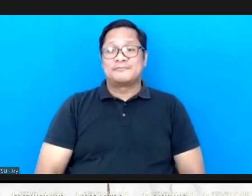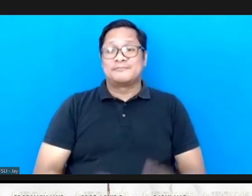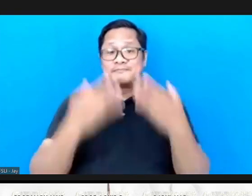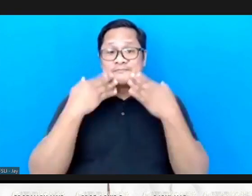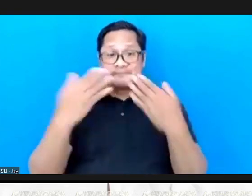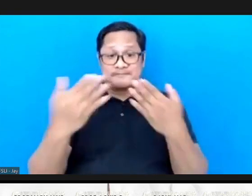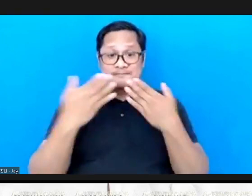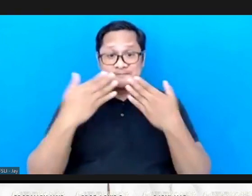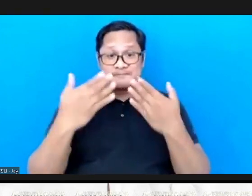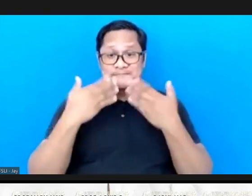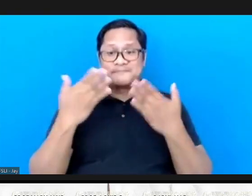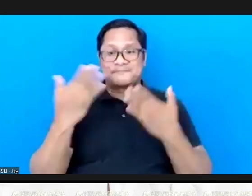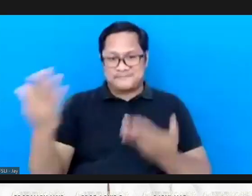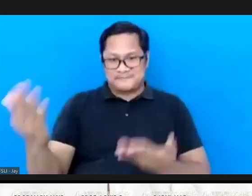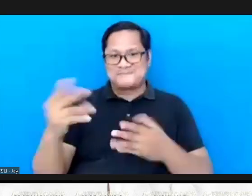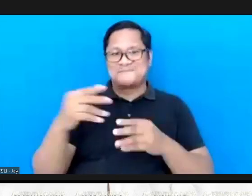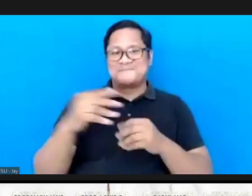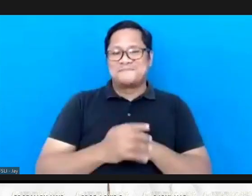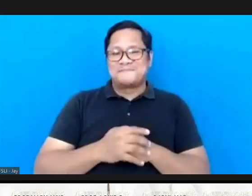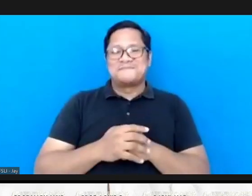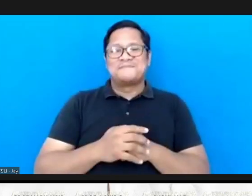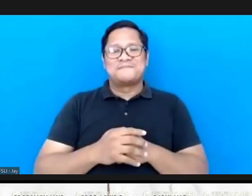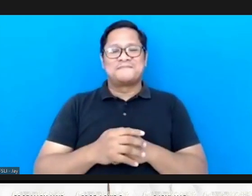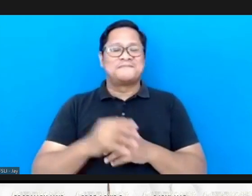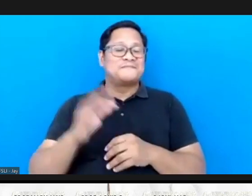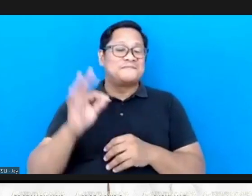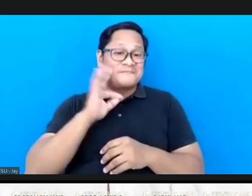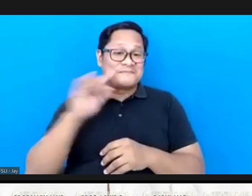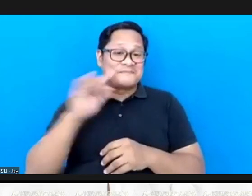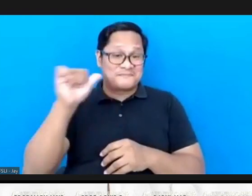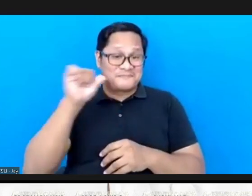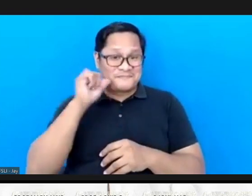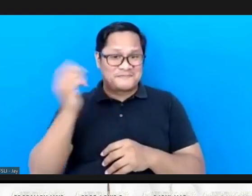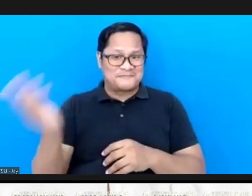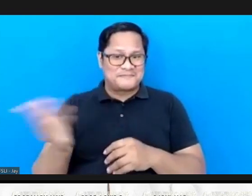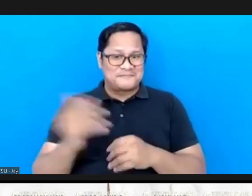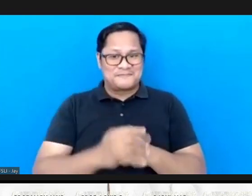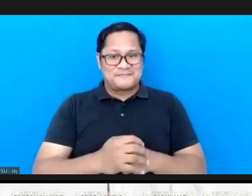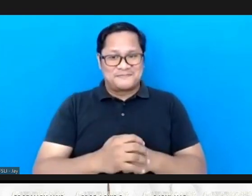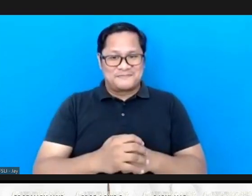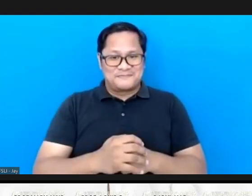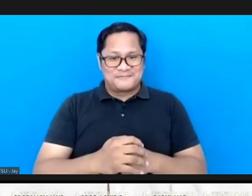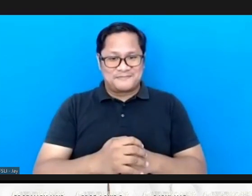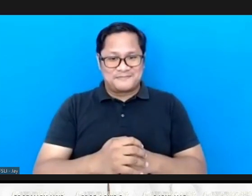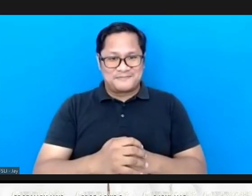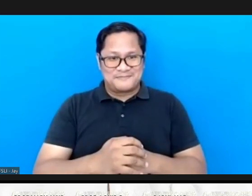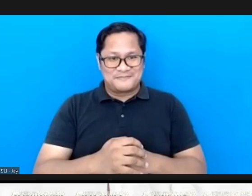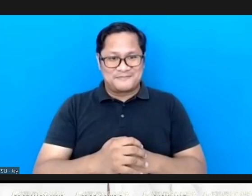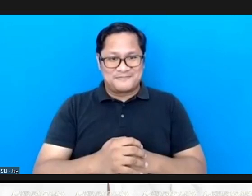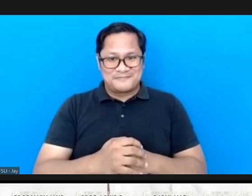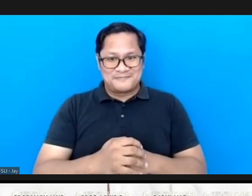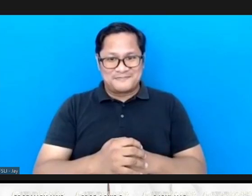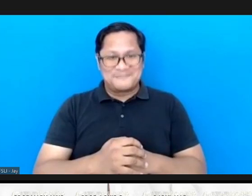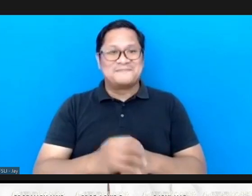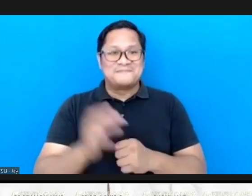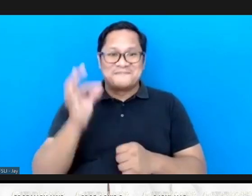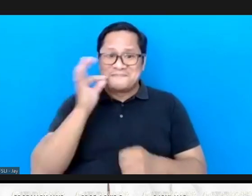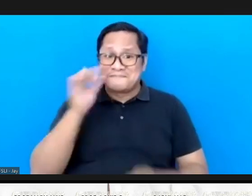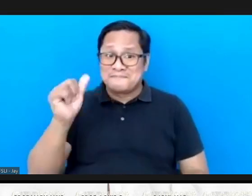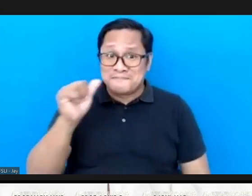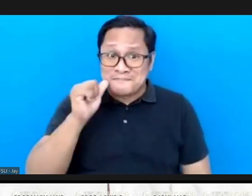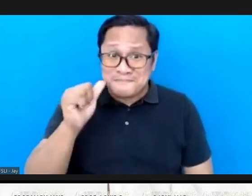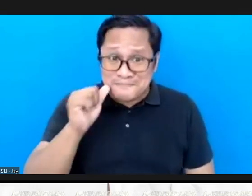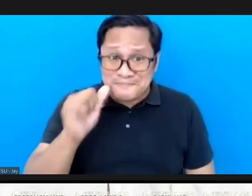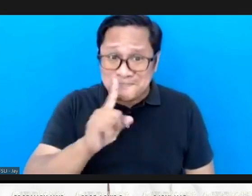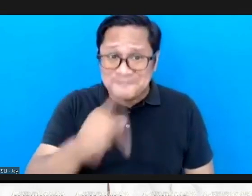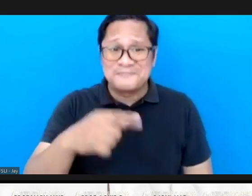salamat, Professor Flora C. Aquino. So, uy, Arellano. Ay, sorry, Arellano. Nabanggit mo